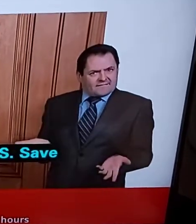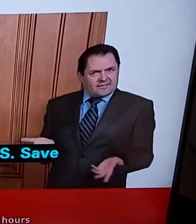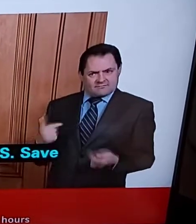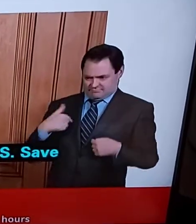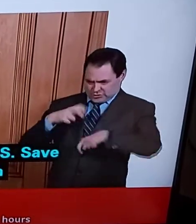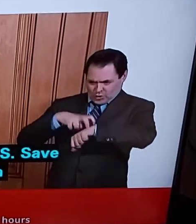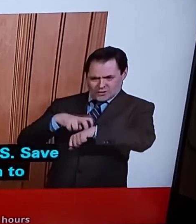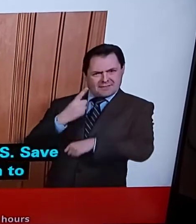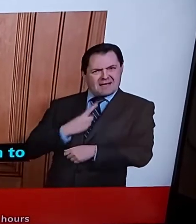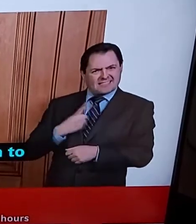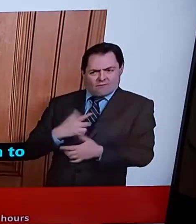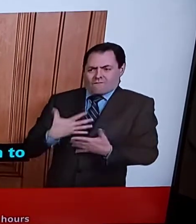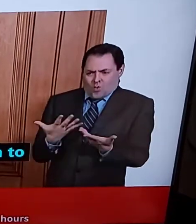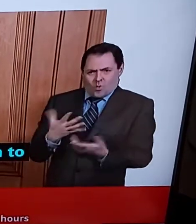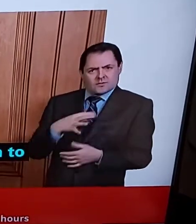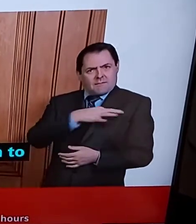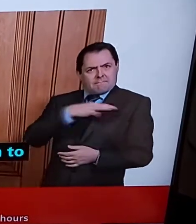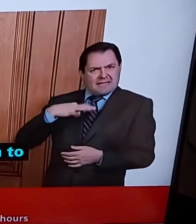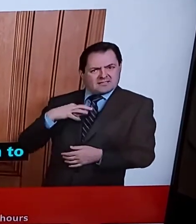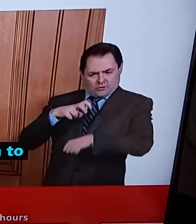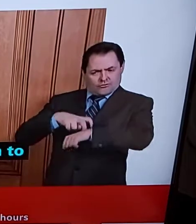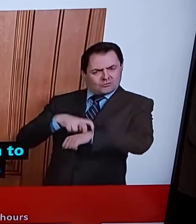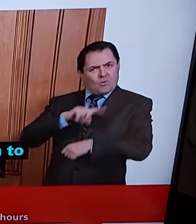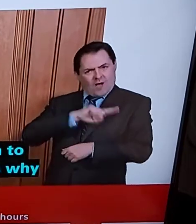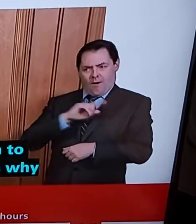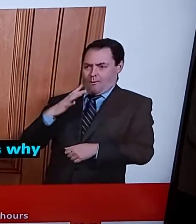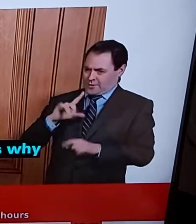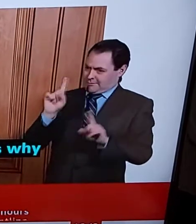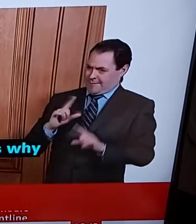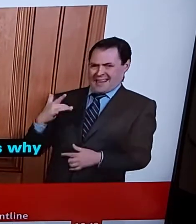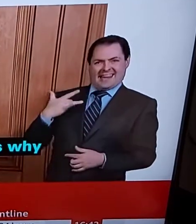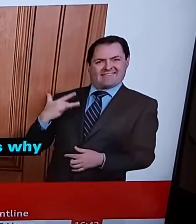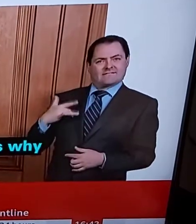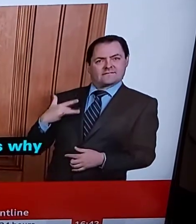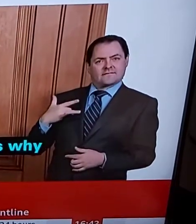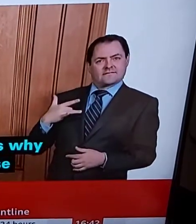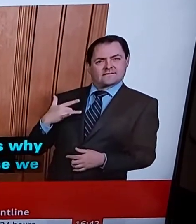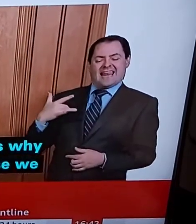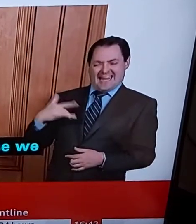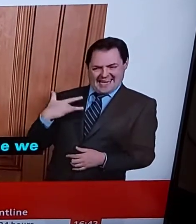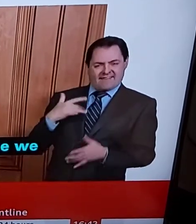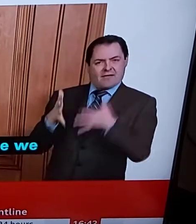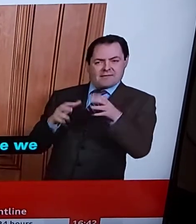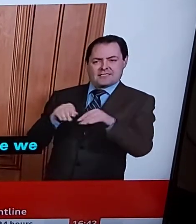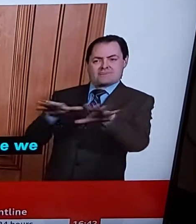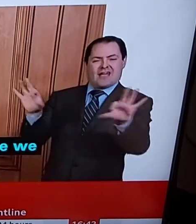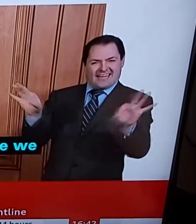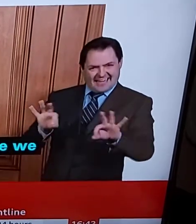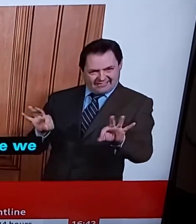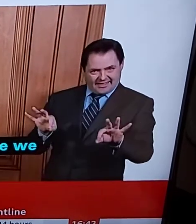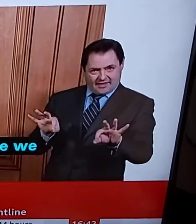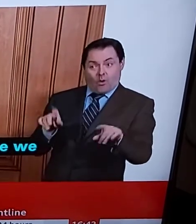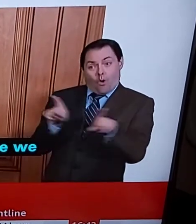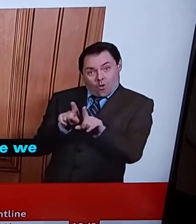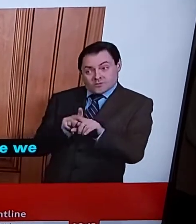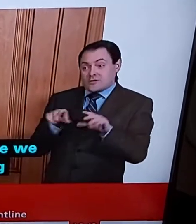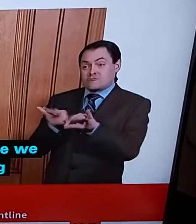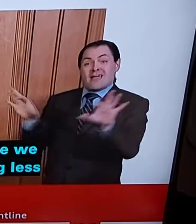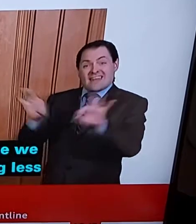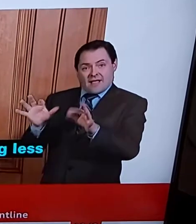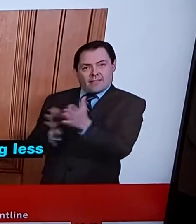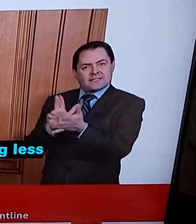into medicine. Of course, we need to save lives. But putting less pressure on the NHS is important for a number